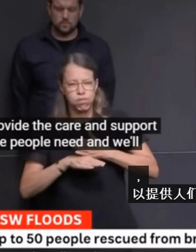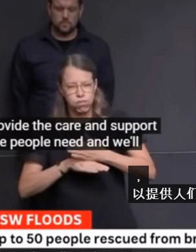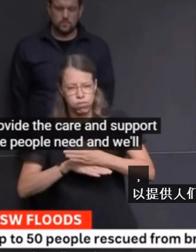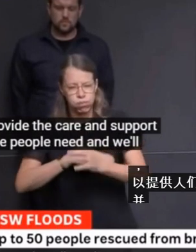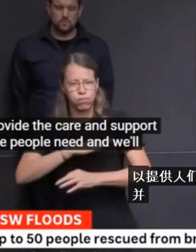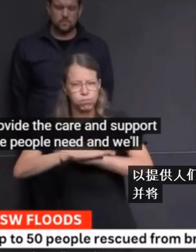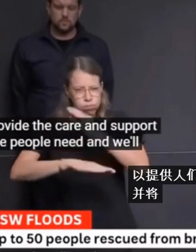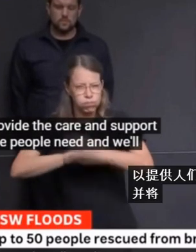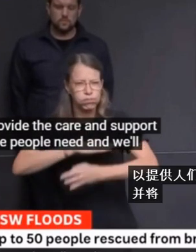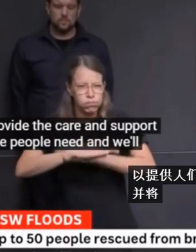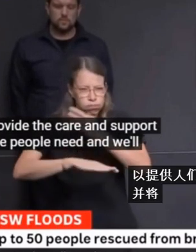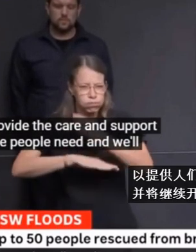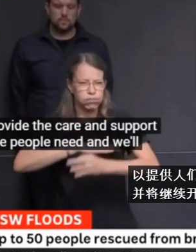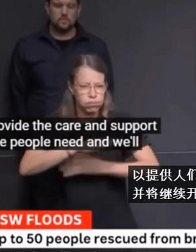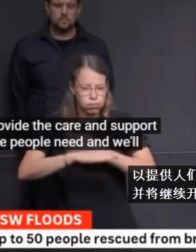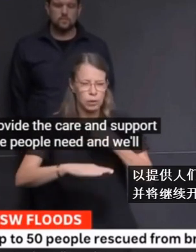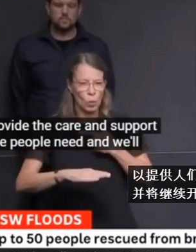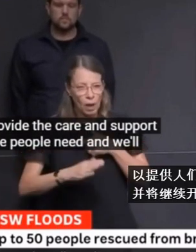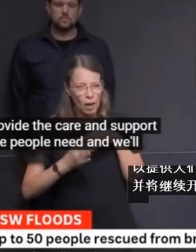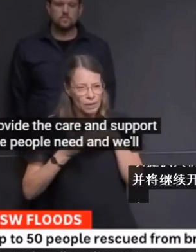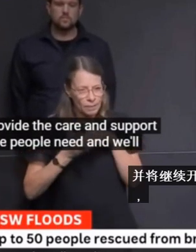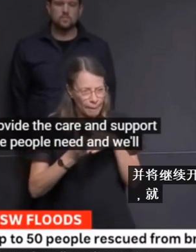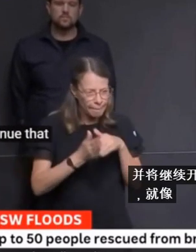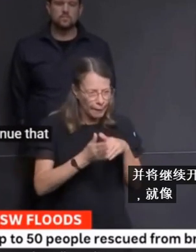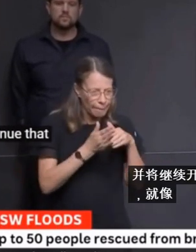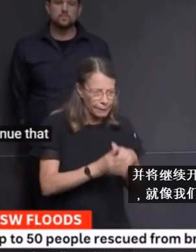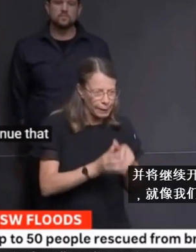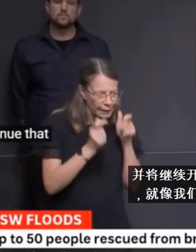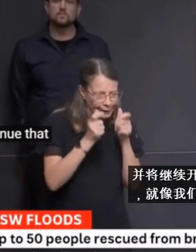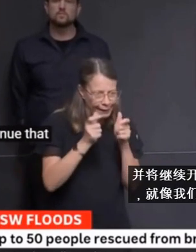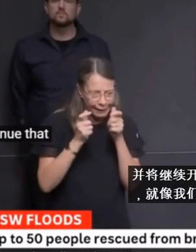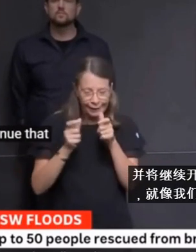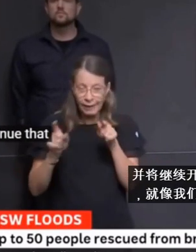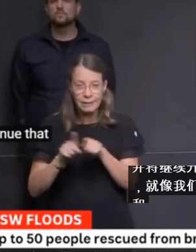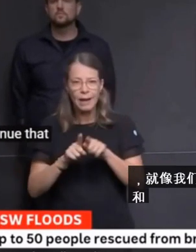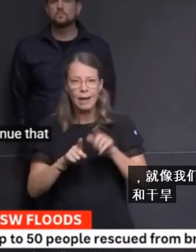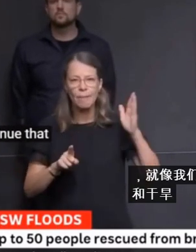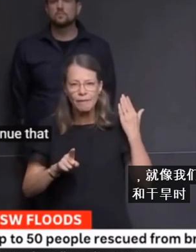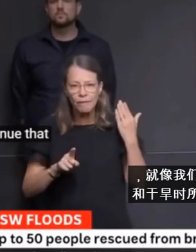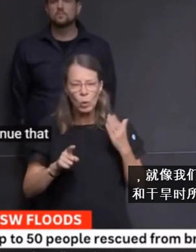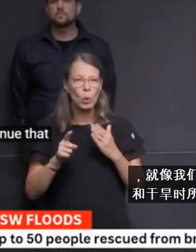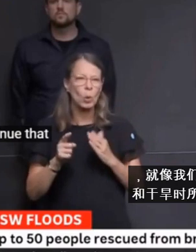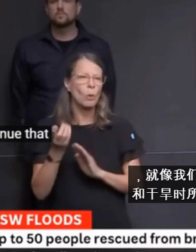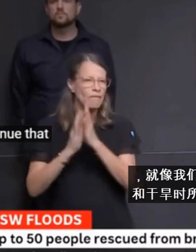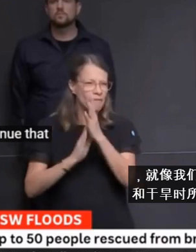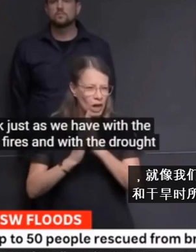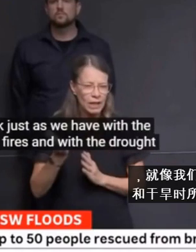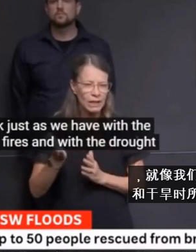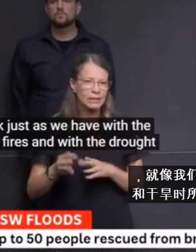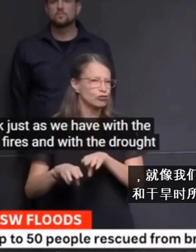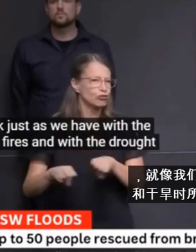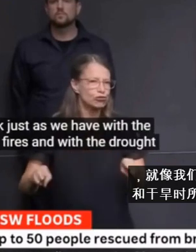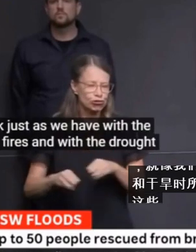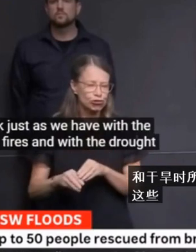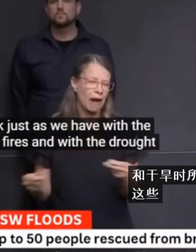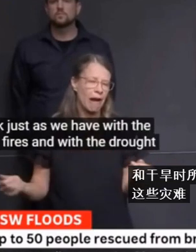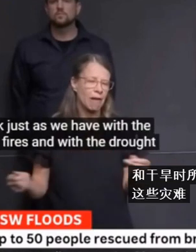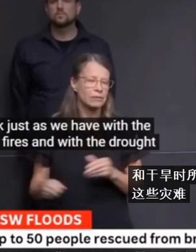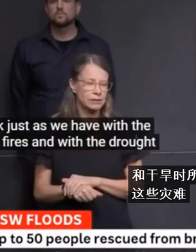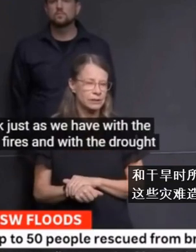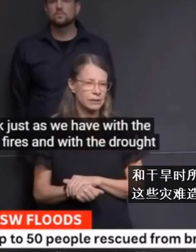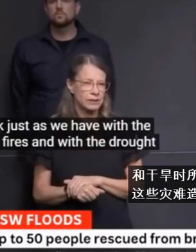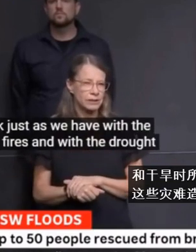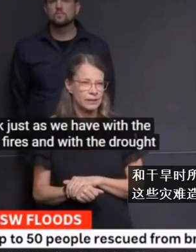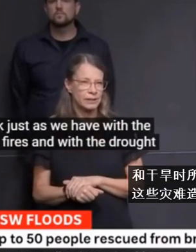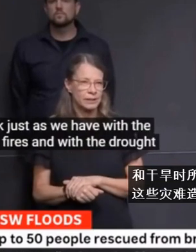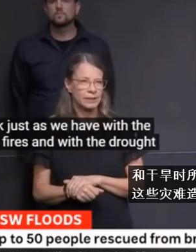care and support that people need, and will continue that work just as we have with the bushfires and with the drought as we move through. There is a